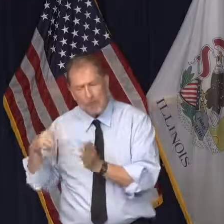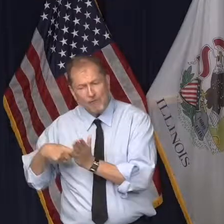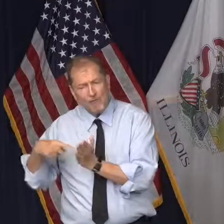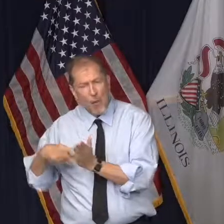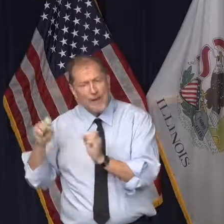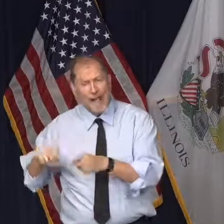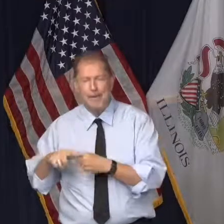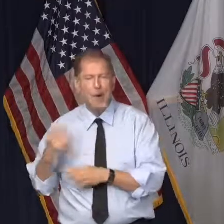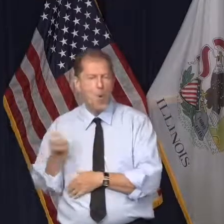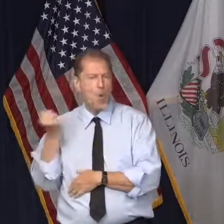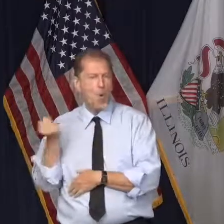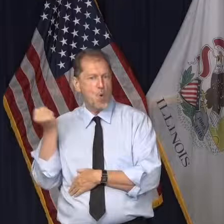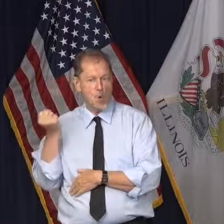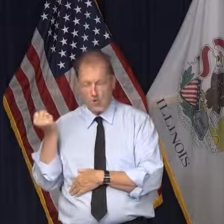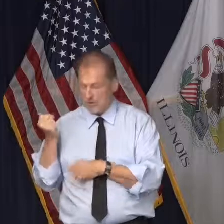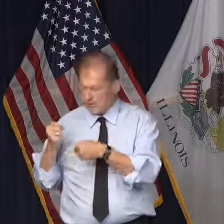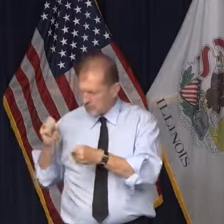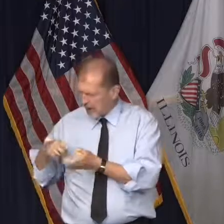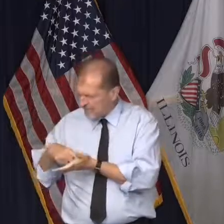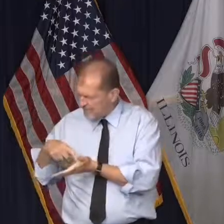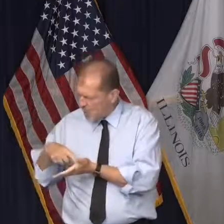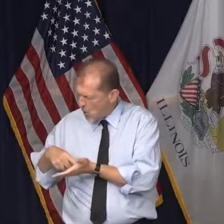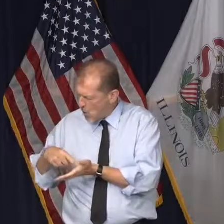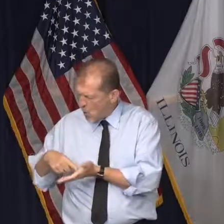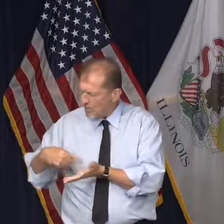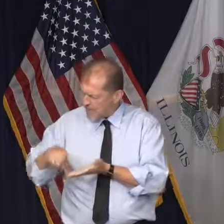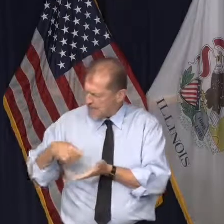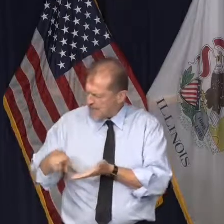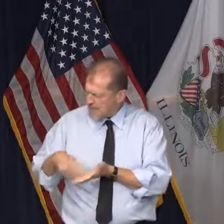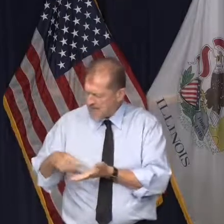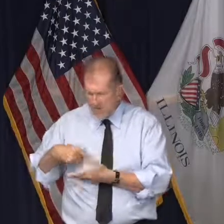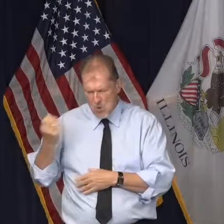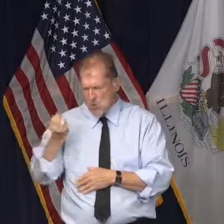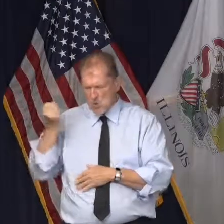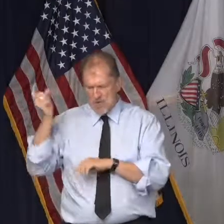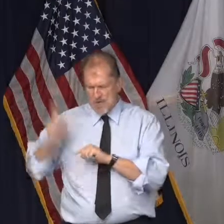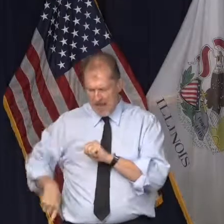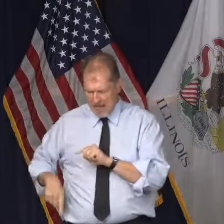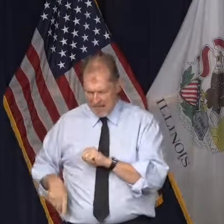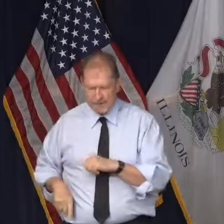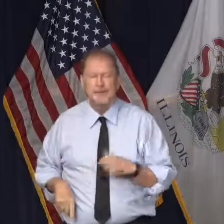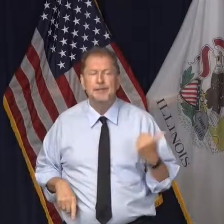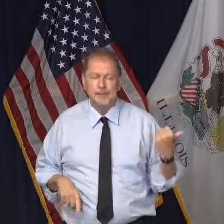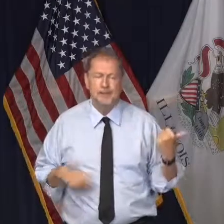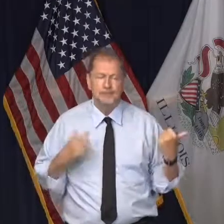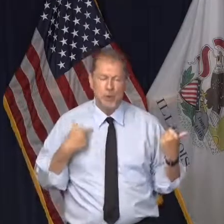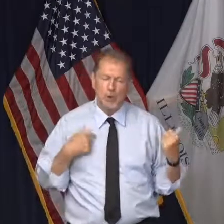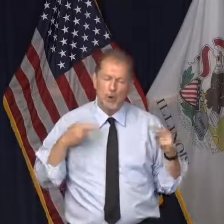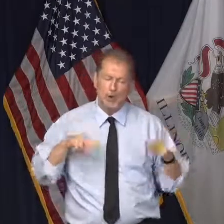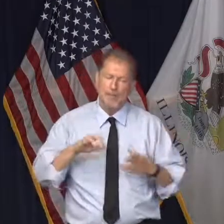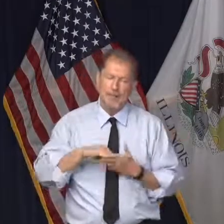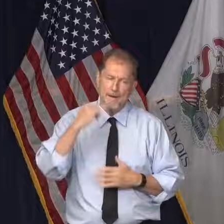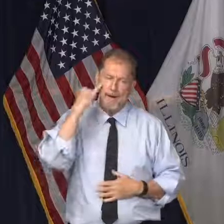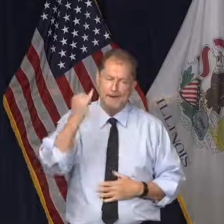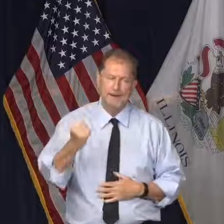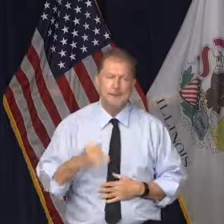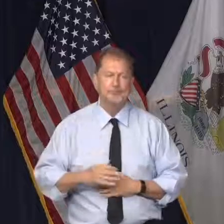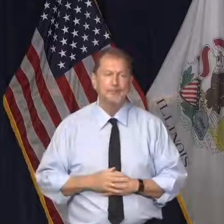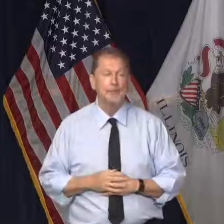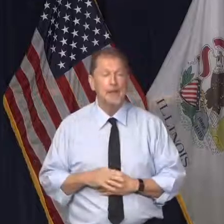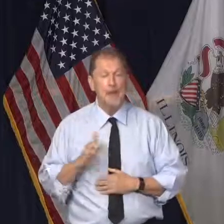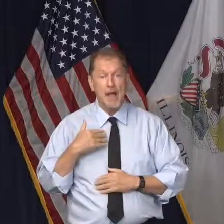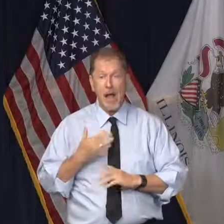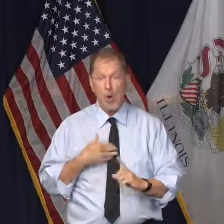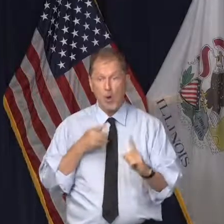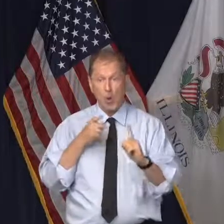pay will and not use the no eviction as a crutch. We're absolutely going to look at that. I think, let me remind you, our